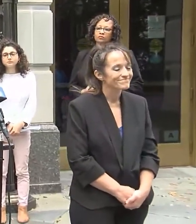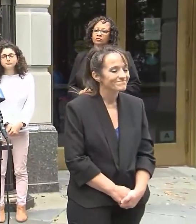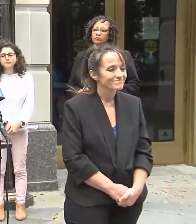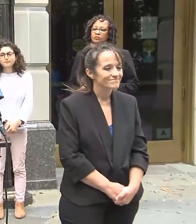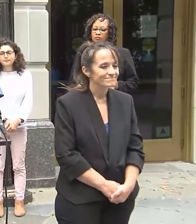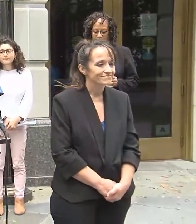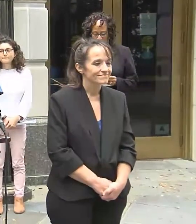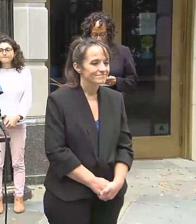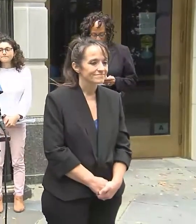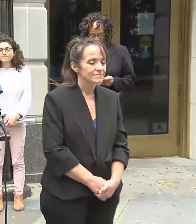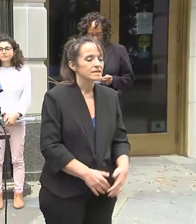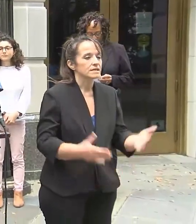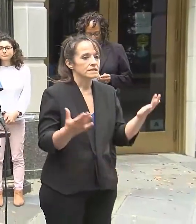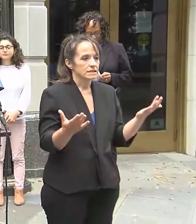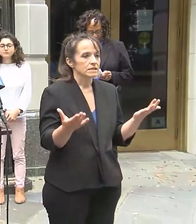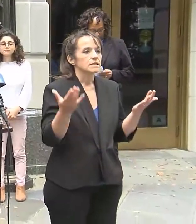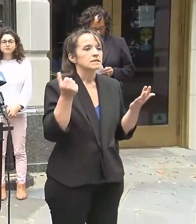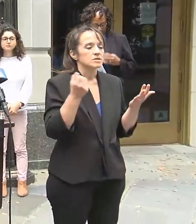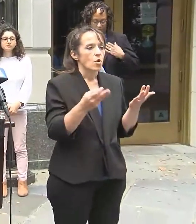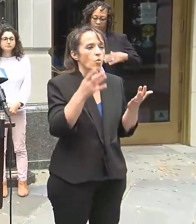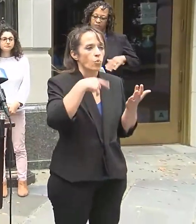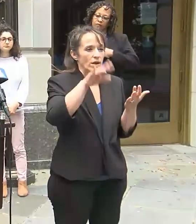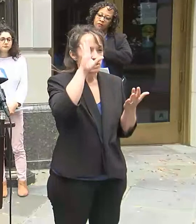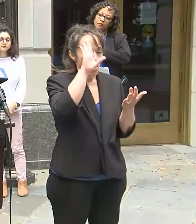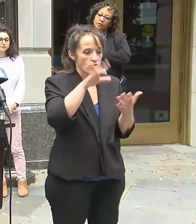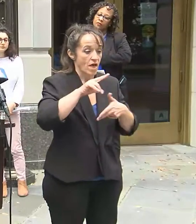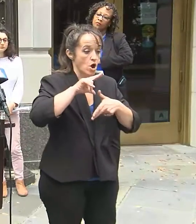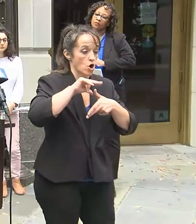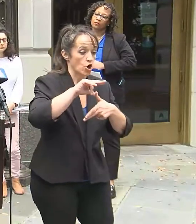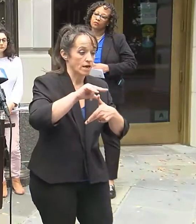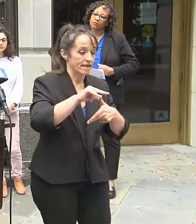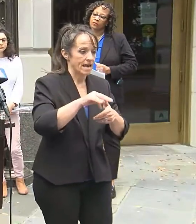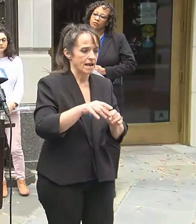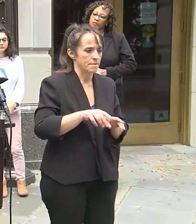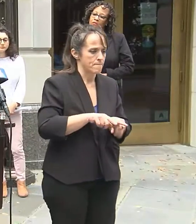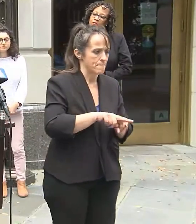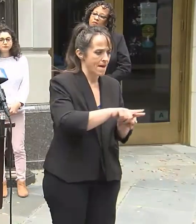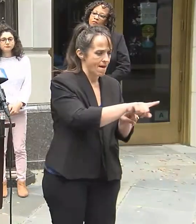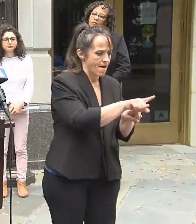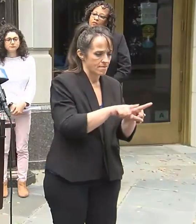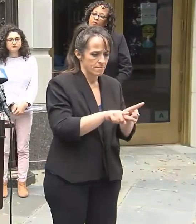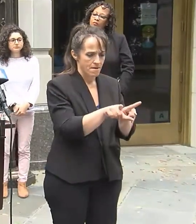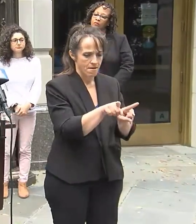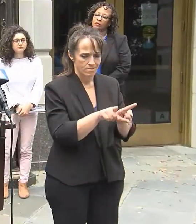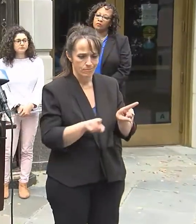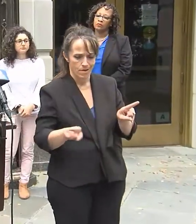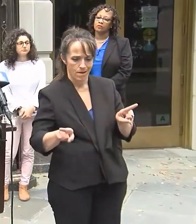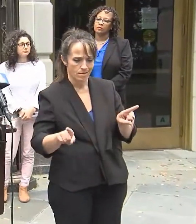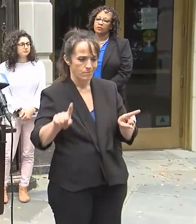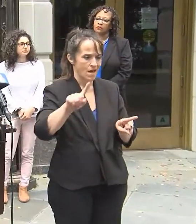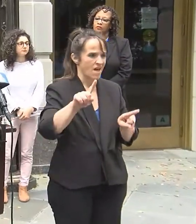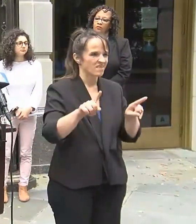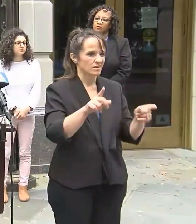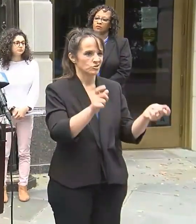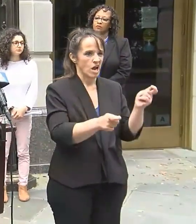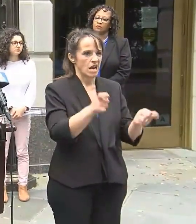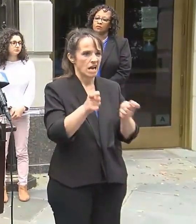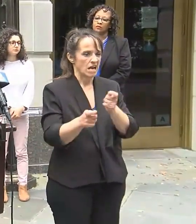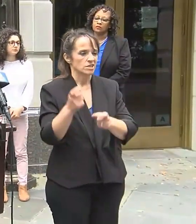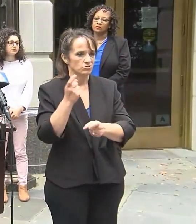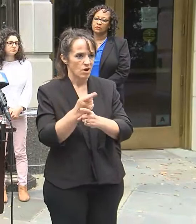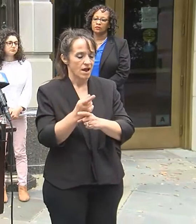So I know the track of the storm has changed a lot over the last week, and early